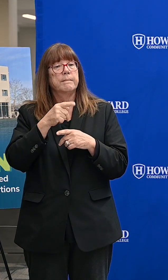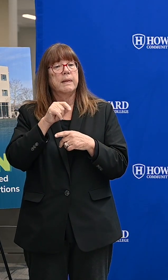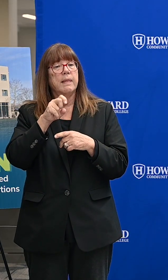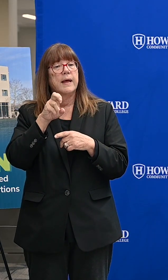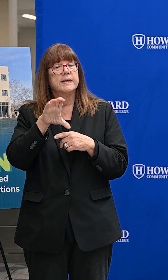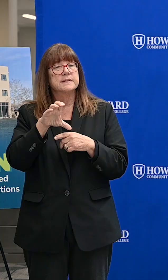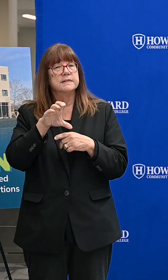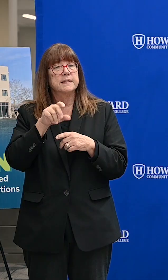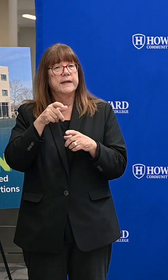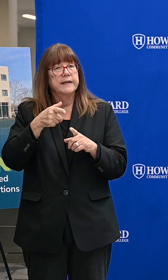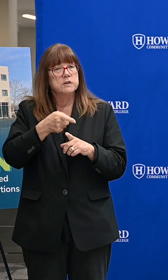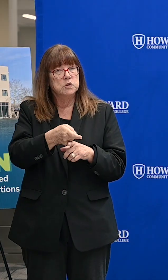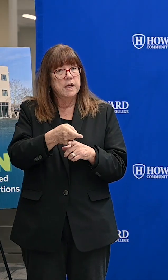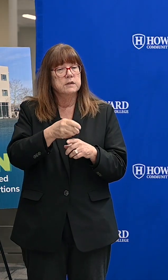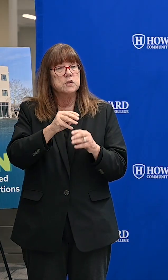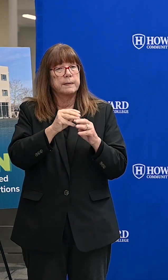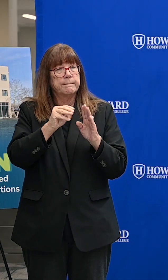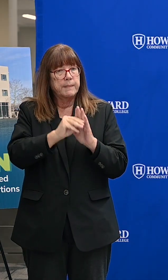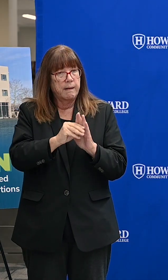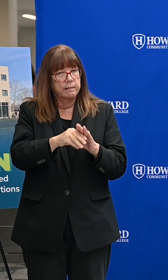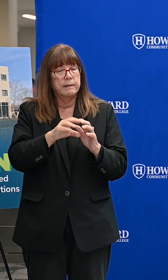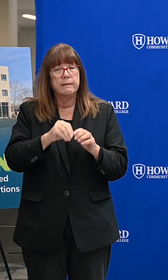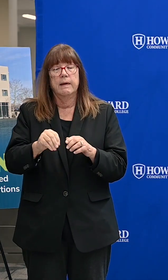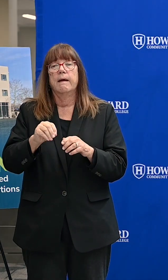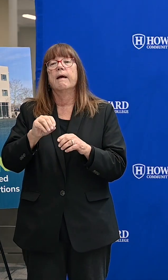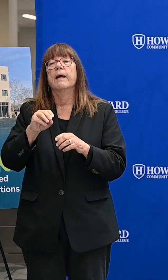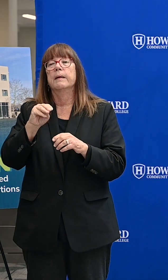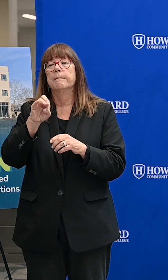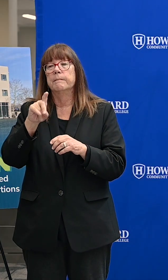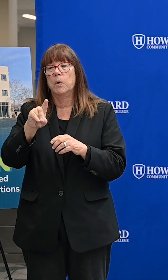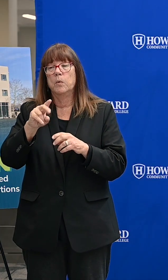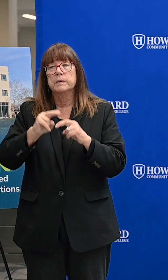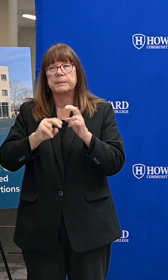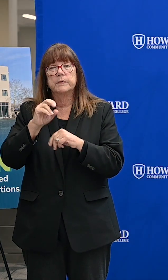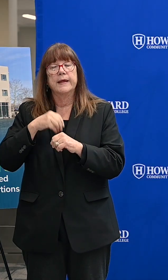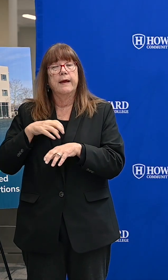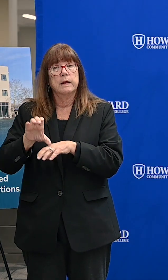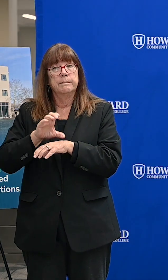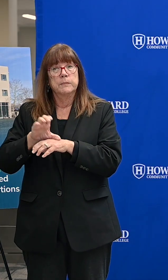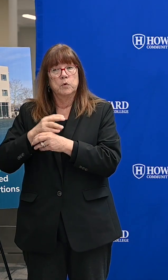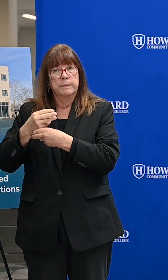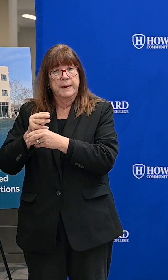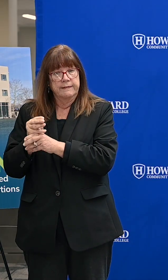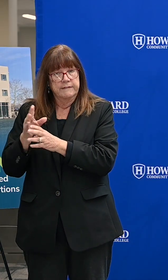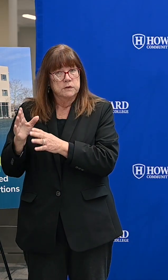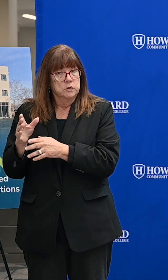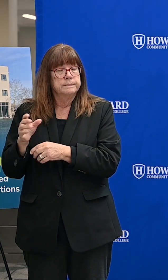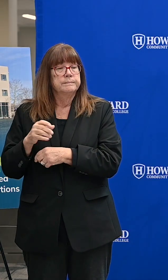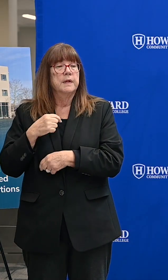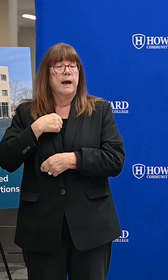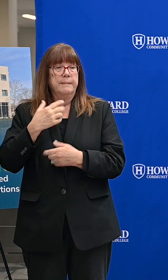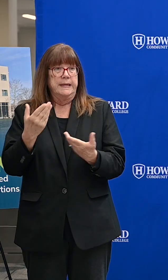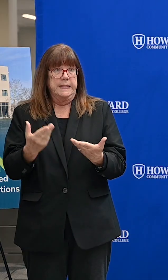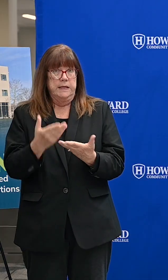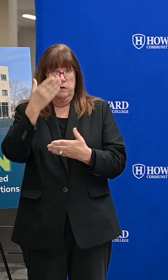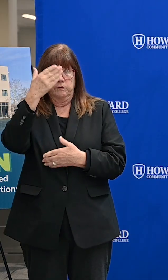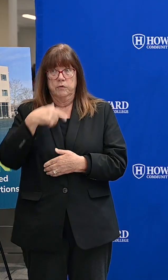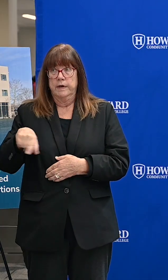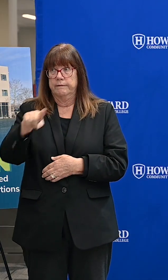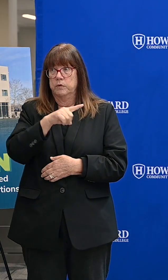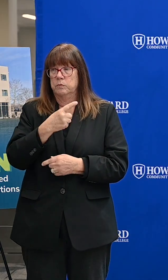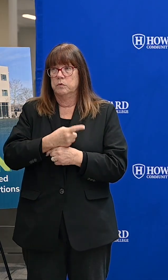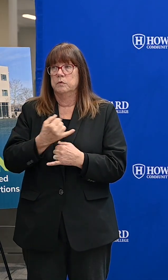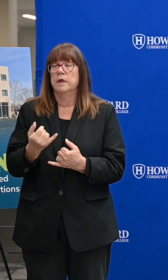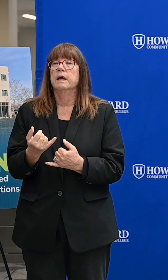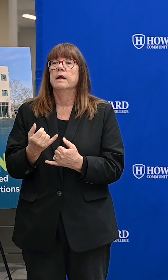and mold building and computerized manufacturing. I stand here before you